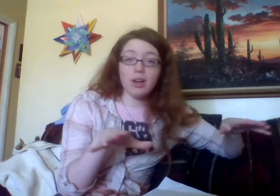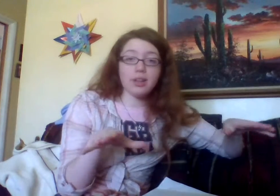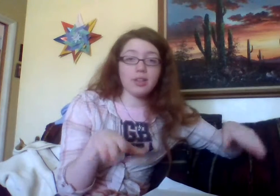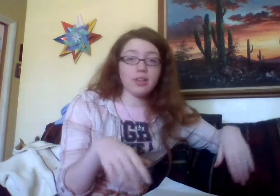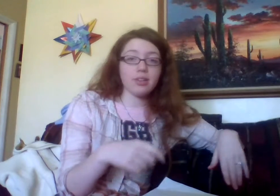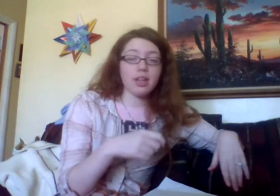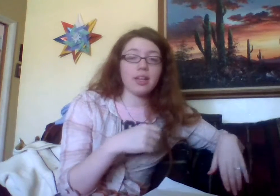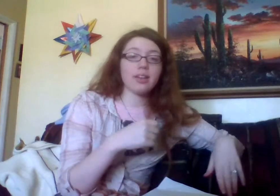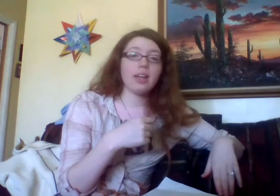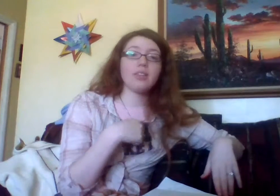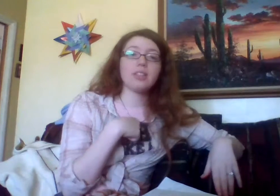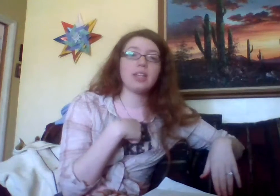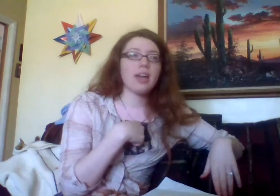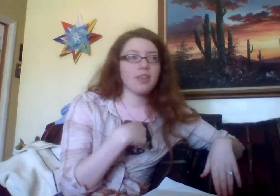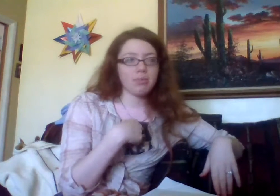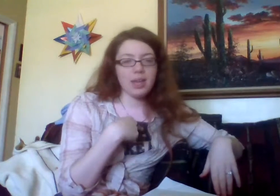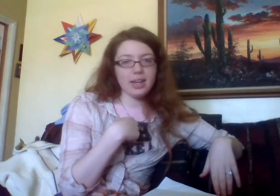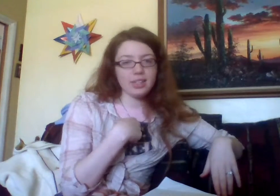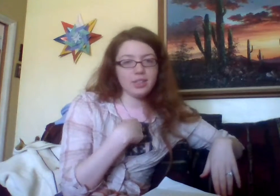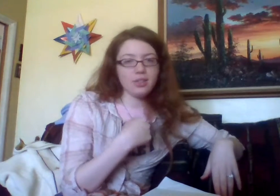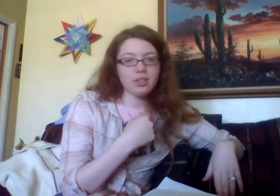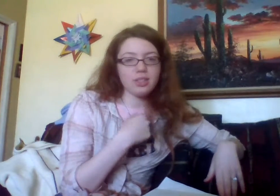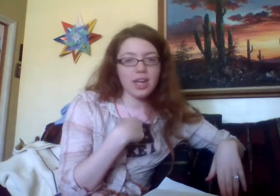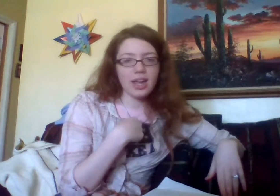it? You're like, and you could say, if you're planning to, you'd say,